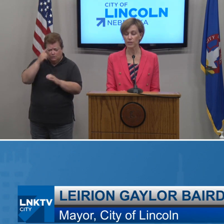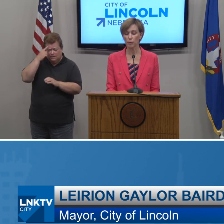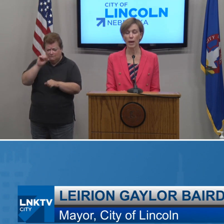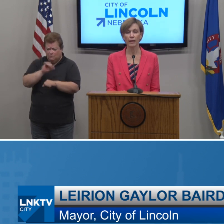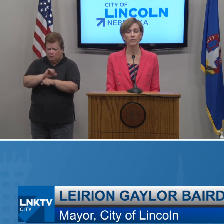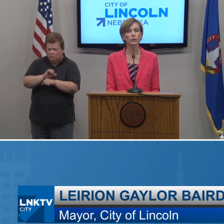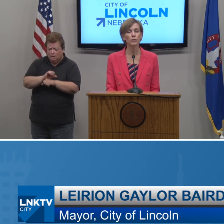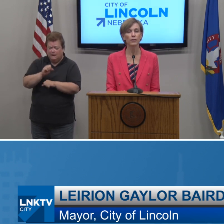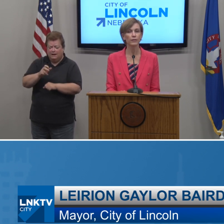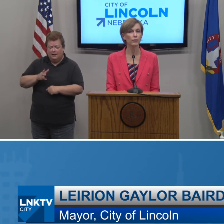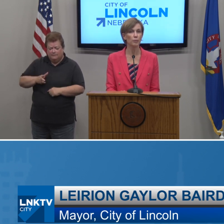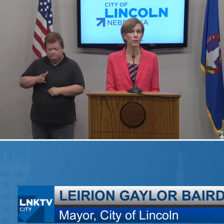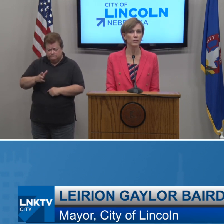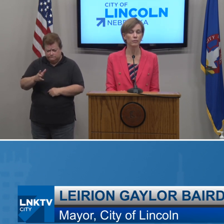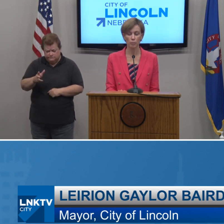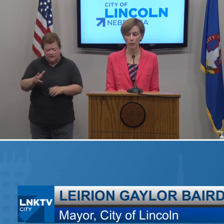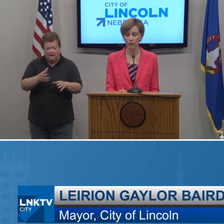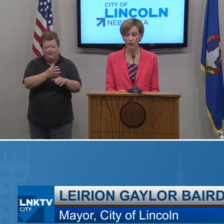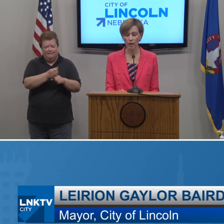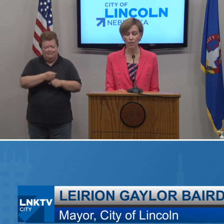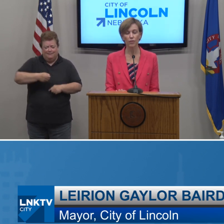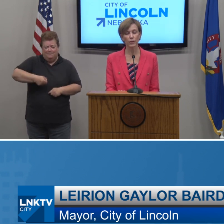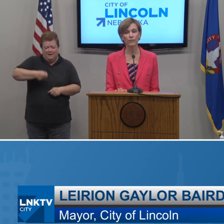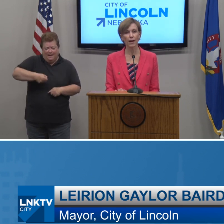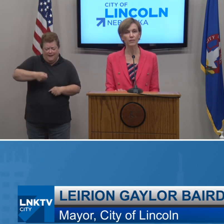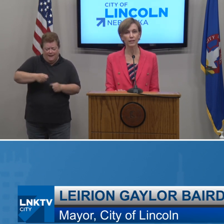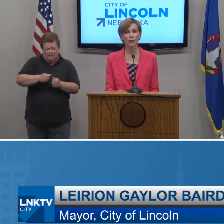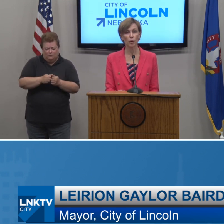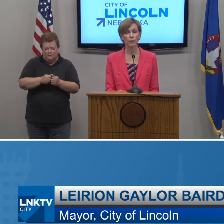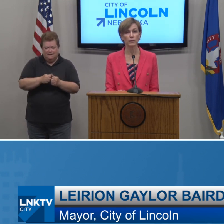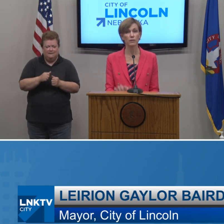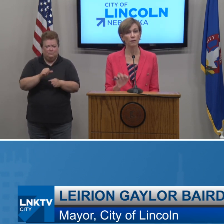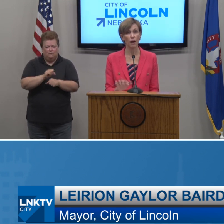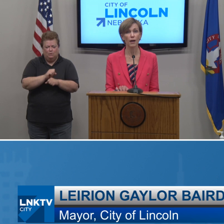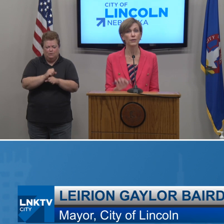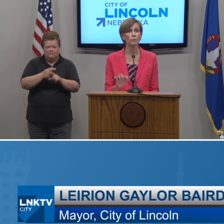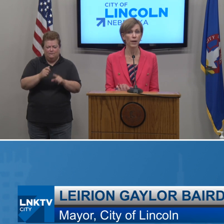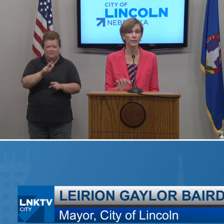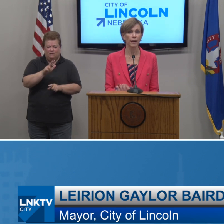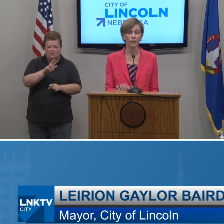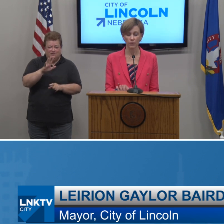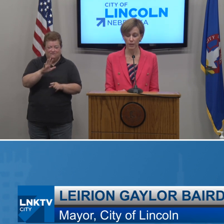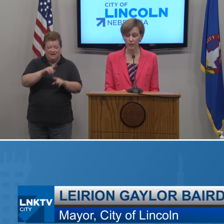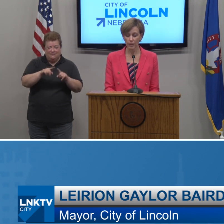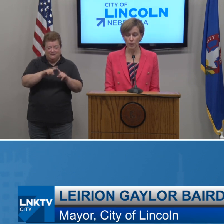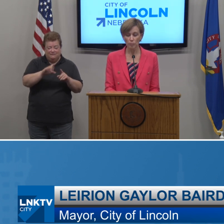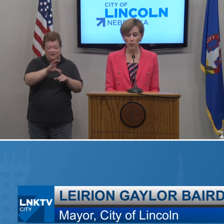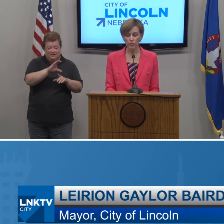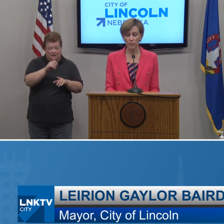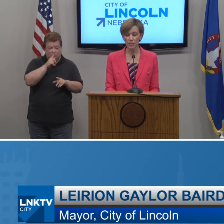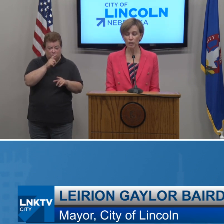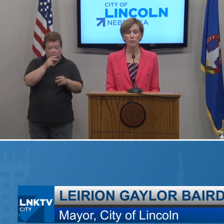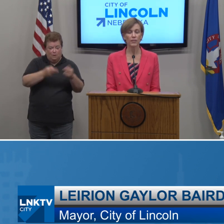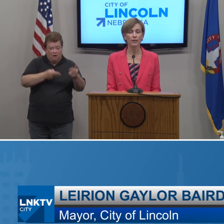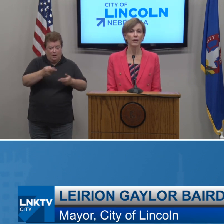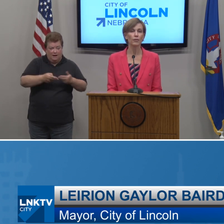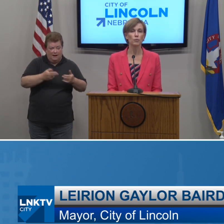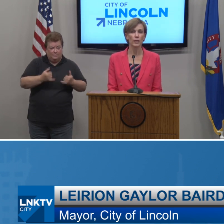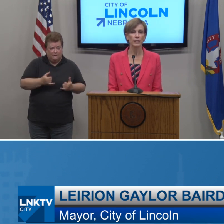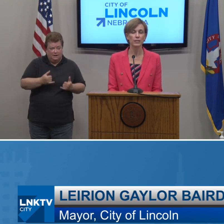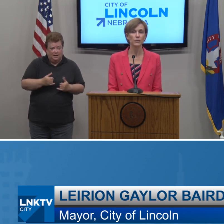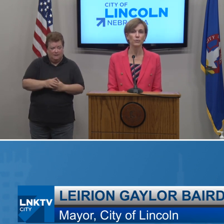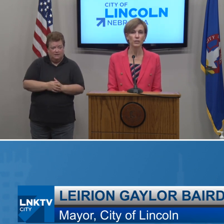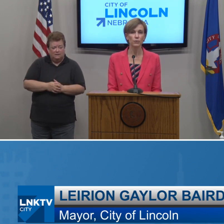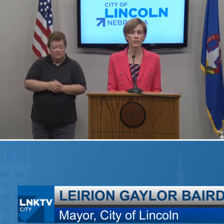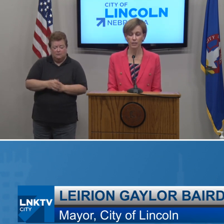and receive a bag filled with information from over 35 Lincoln companies that are hiring right now. More information can be found on